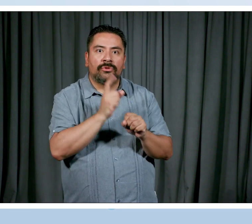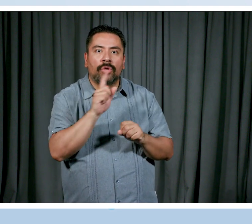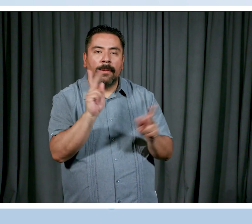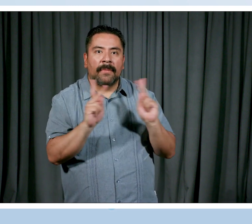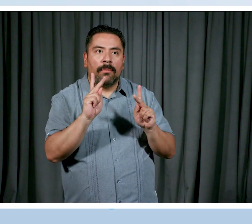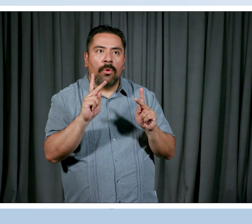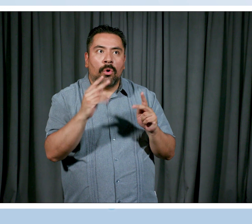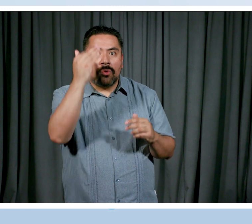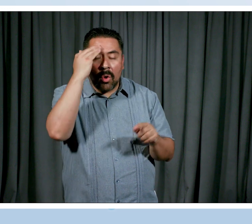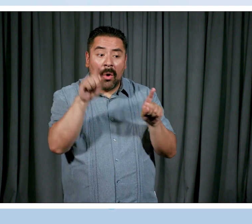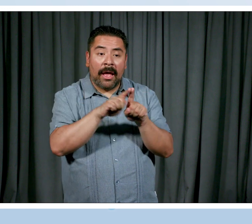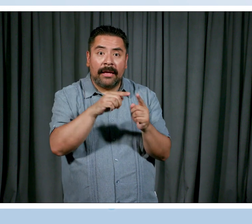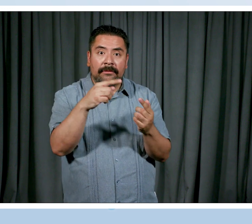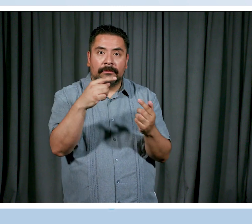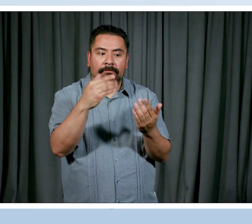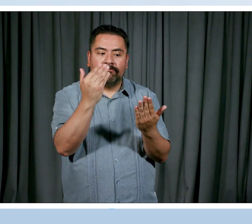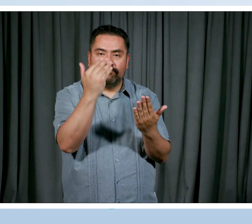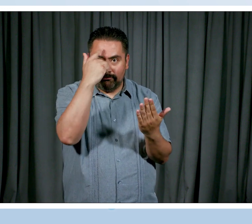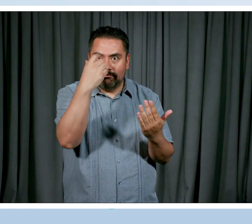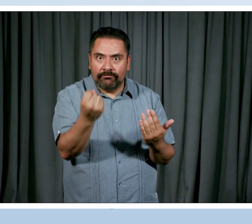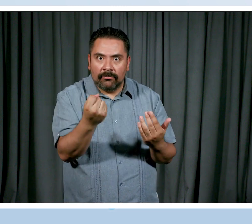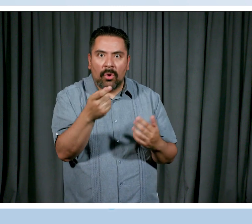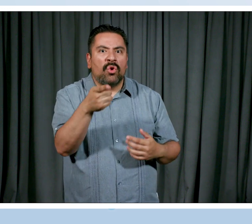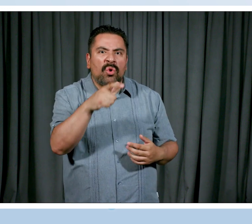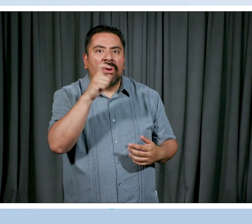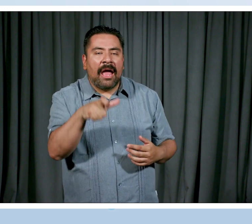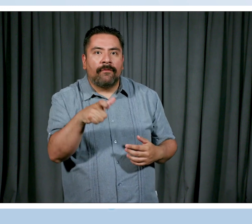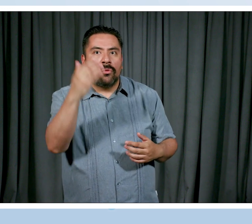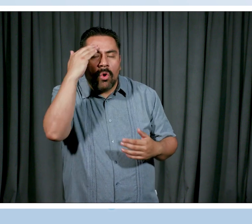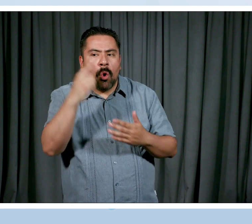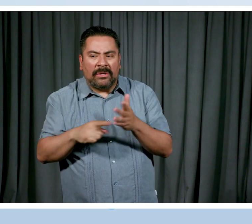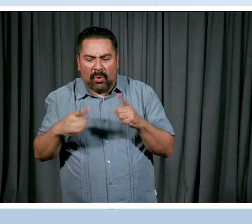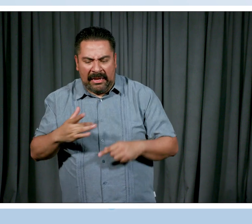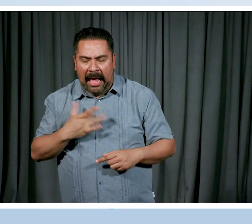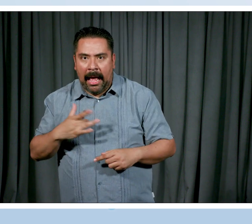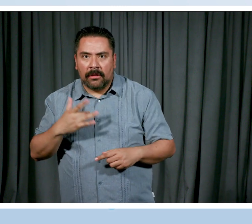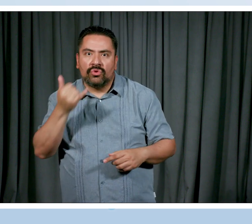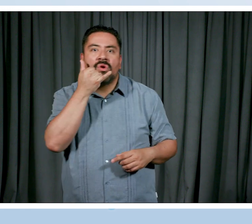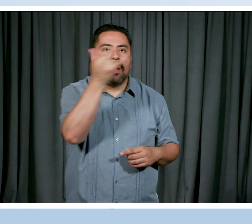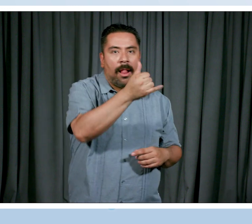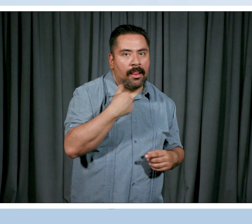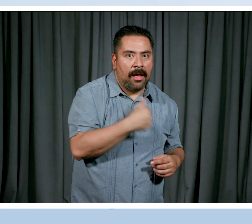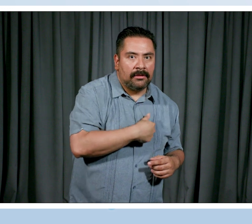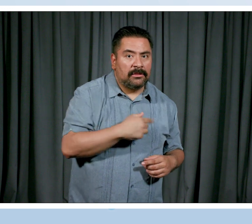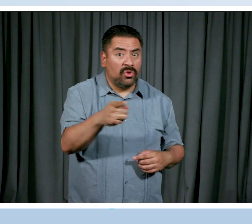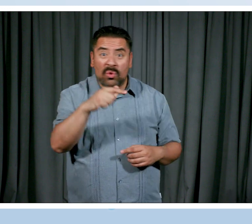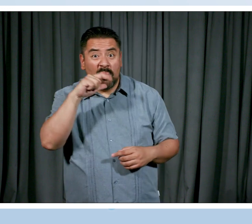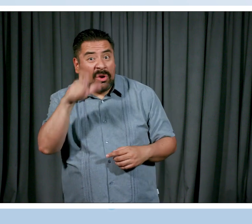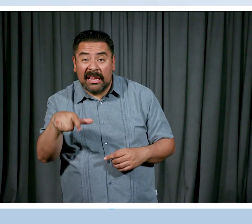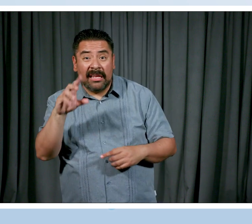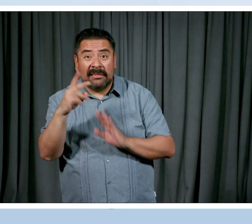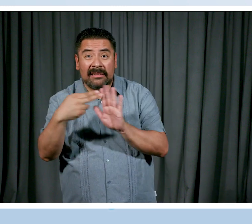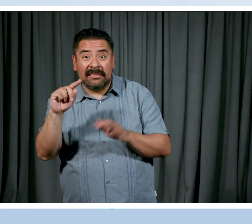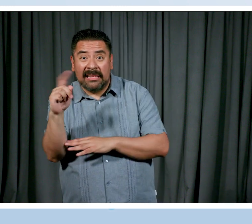a takeaway, you don't have to know what's going on to call us. You don't have to have a diagnosis. You can just be